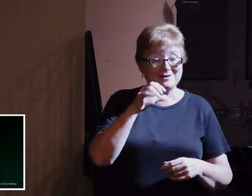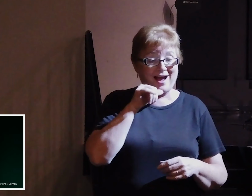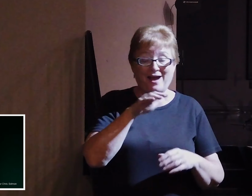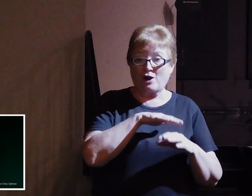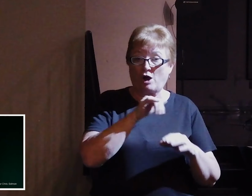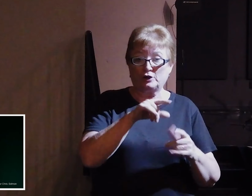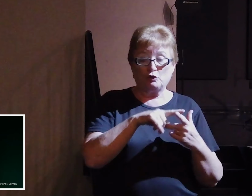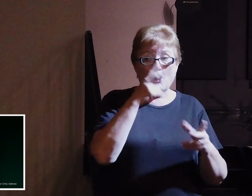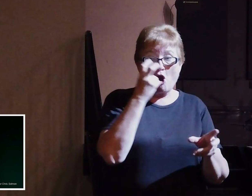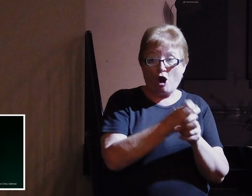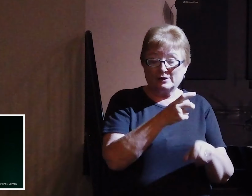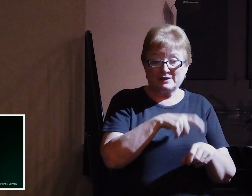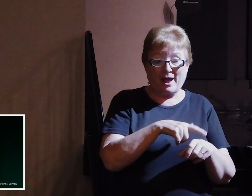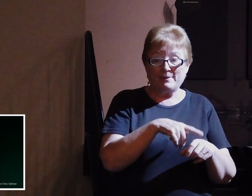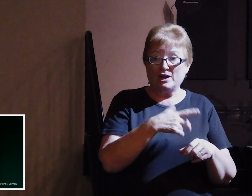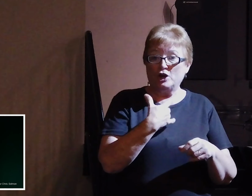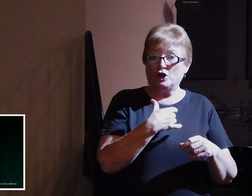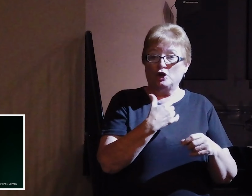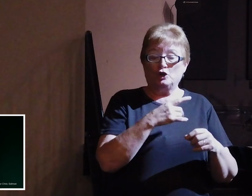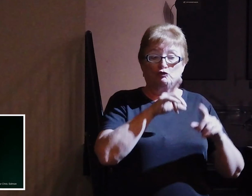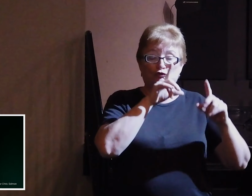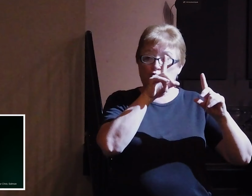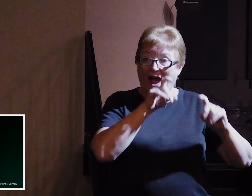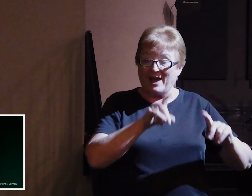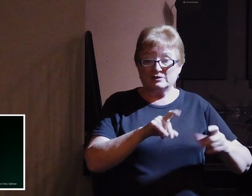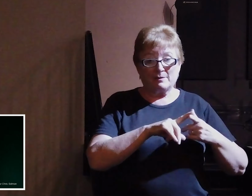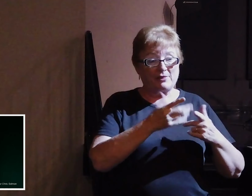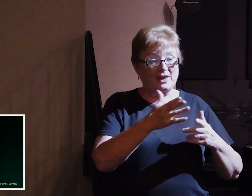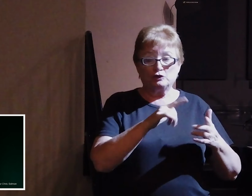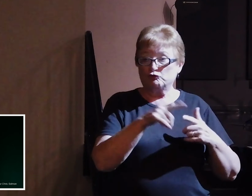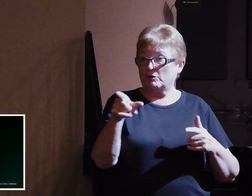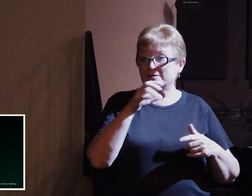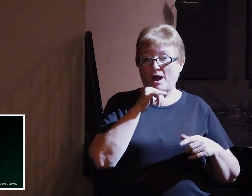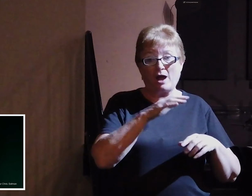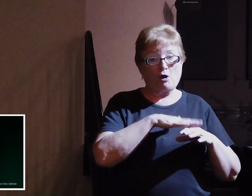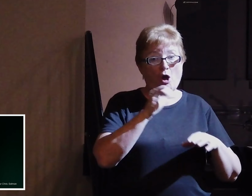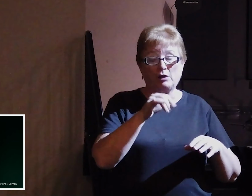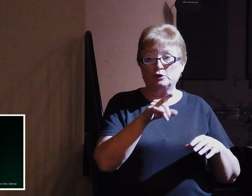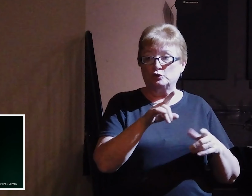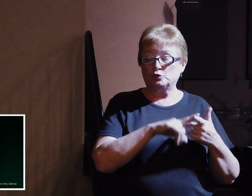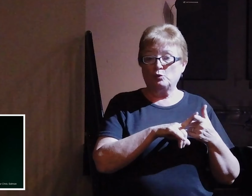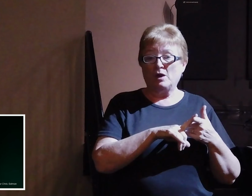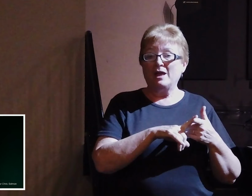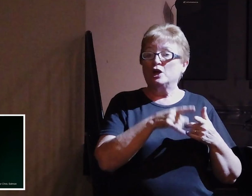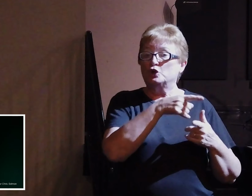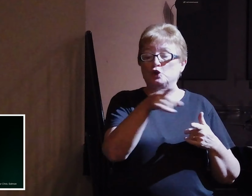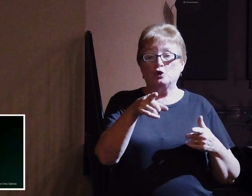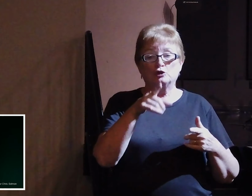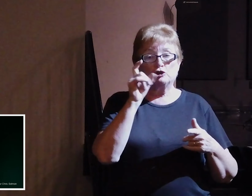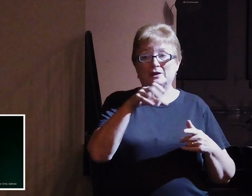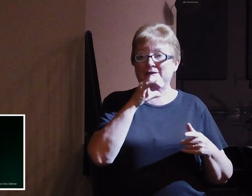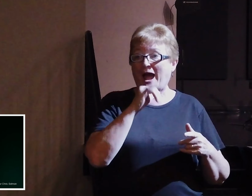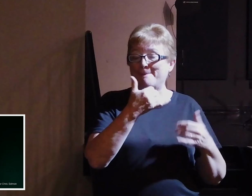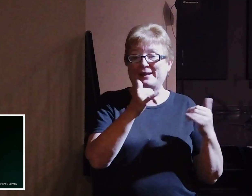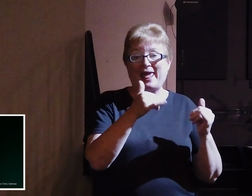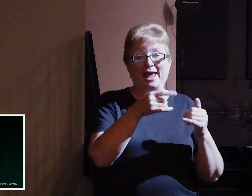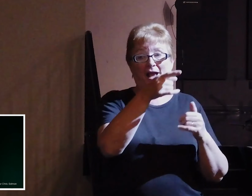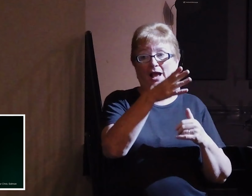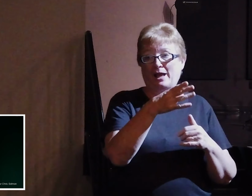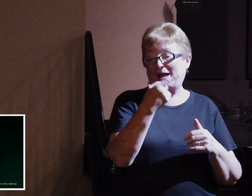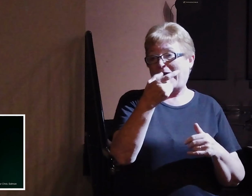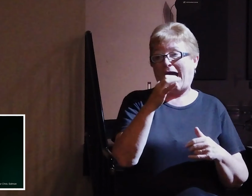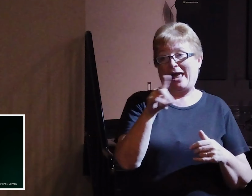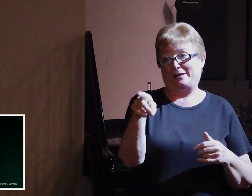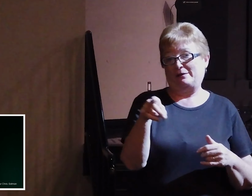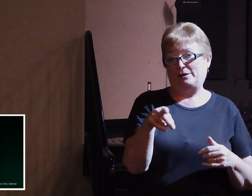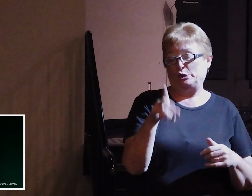in your hardship, in the trials that come your way, there are some things you're not called to do. And one of them is to play God. It's not your responsibility to